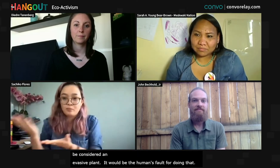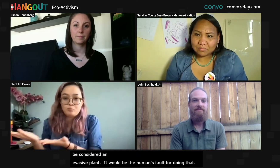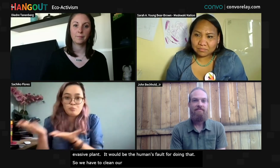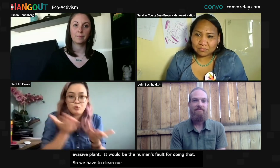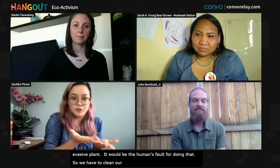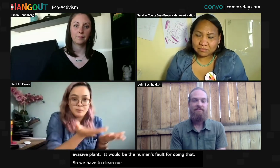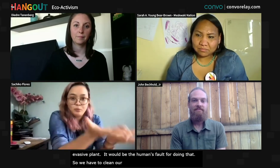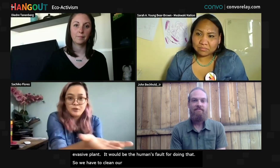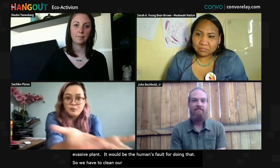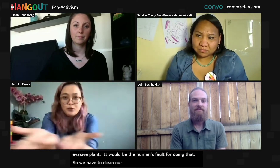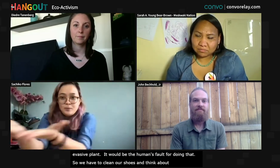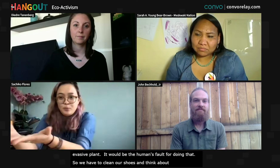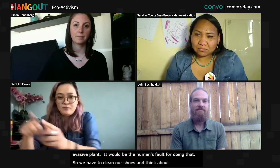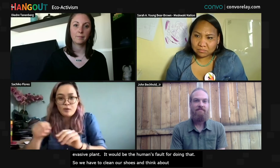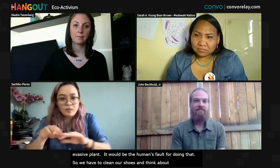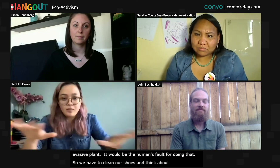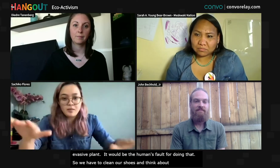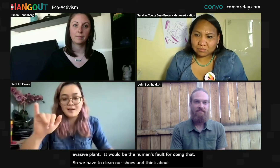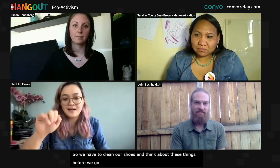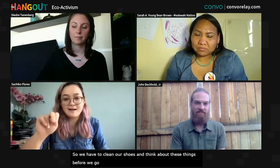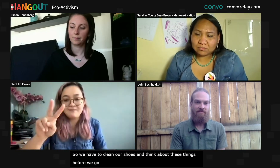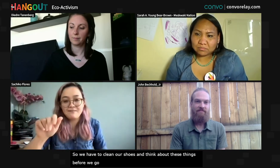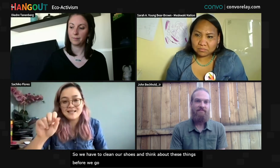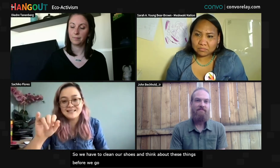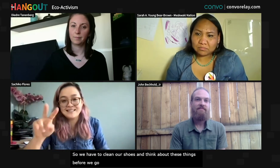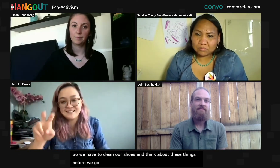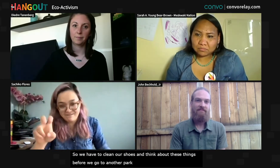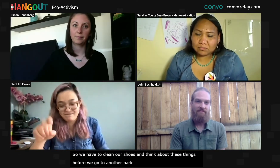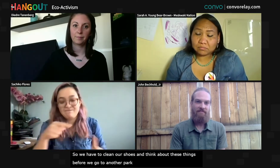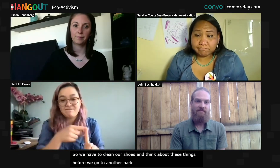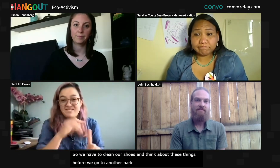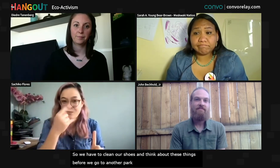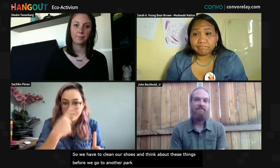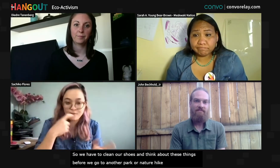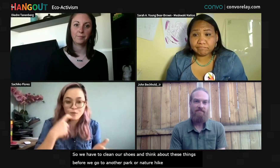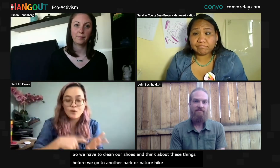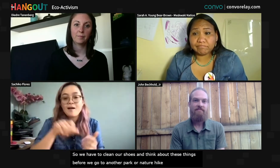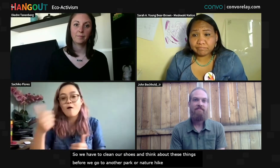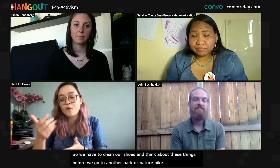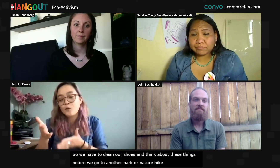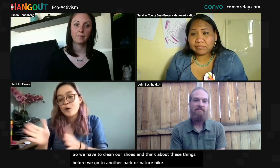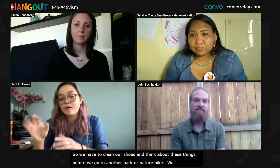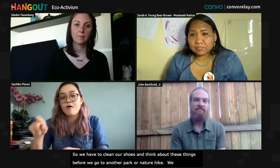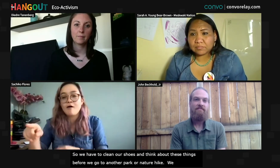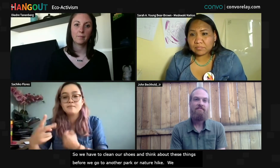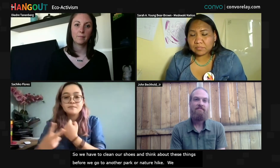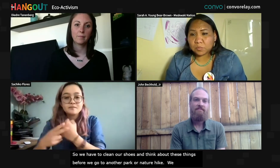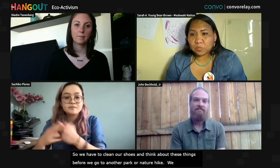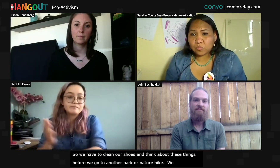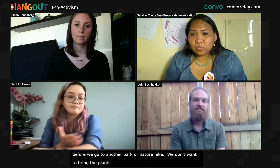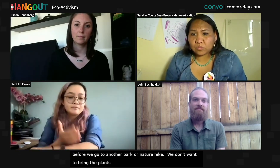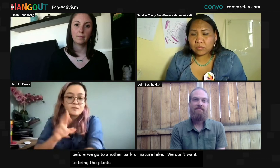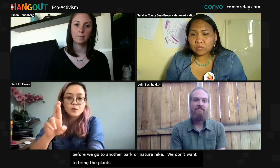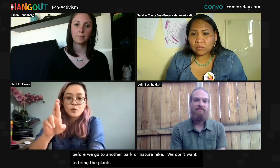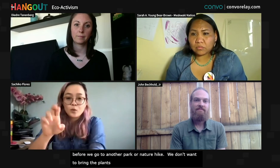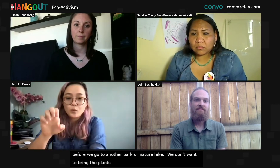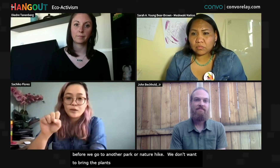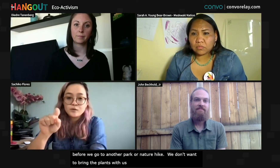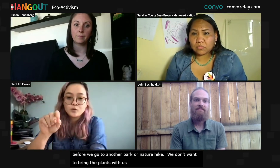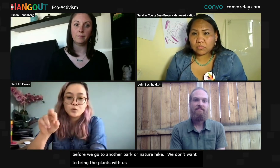nature hike, because we don't want to bring these plants around with us and spread species that aren't supposed to be in one other place or another. So it's